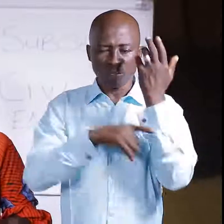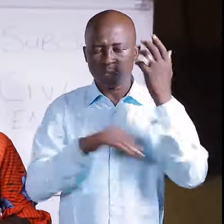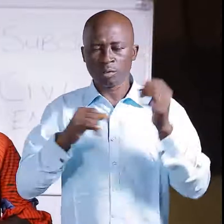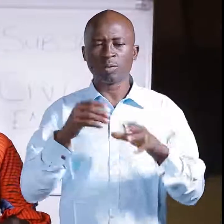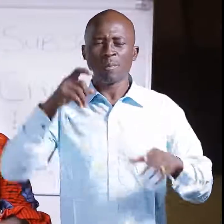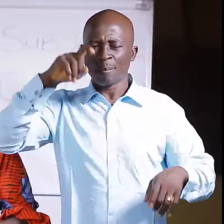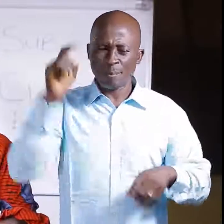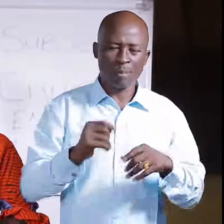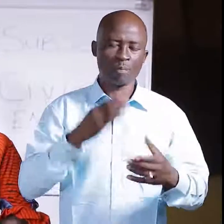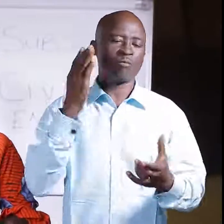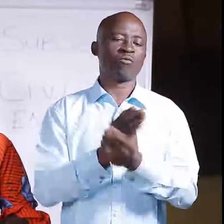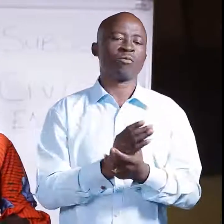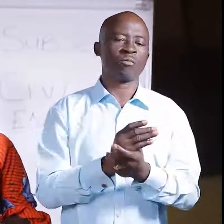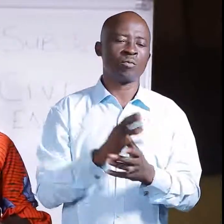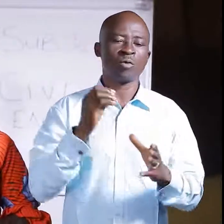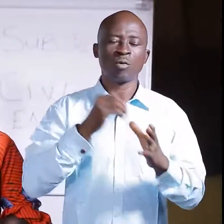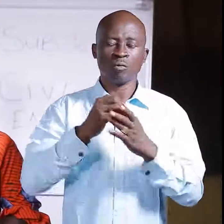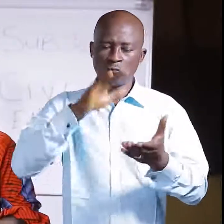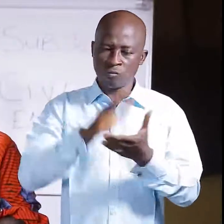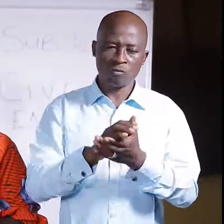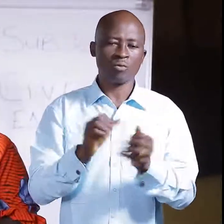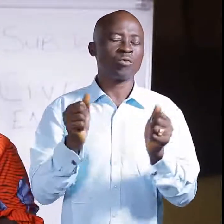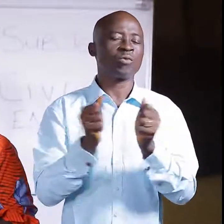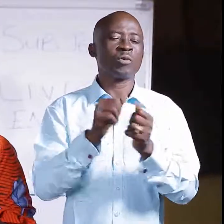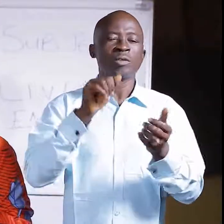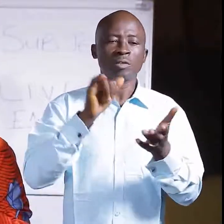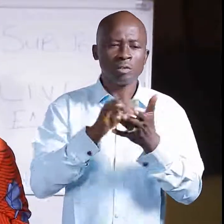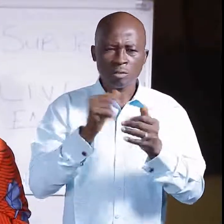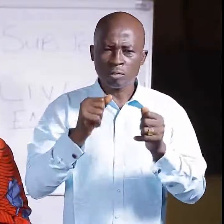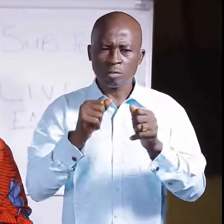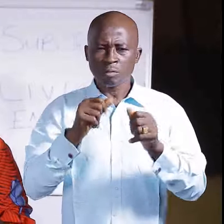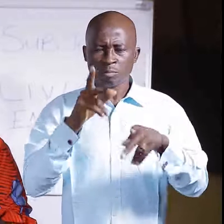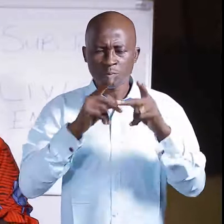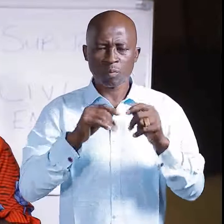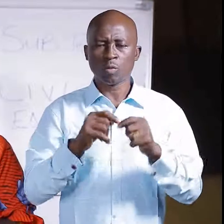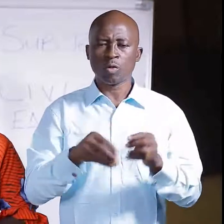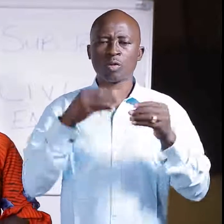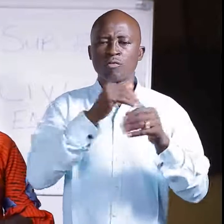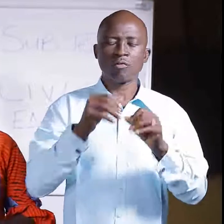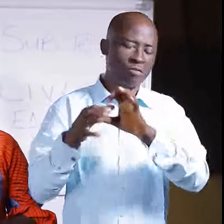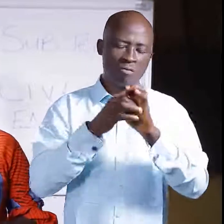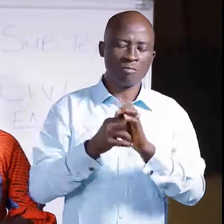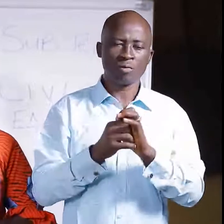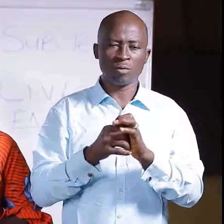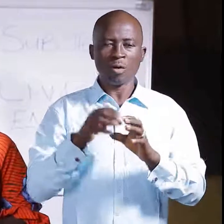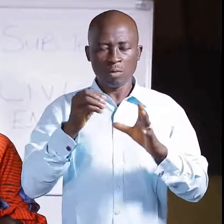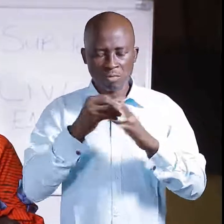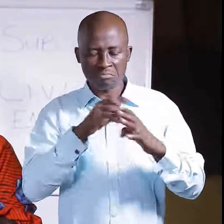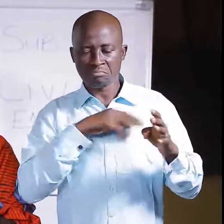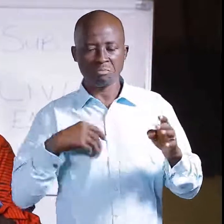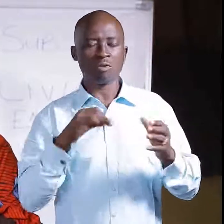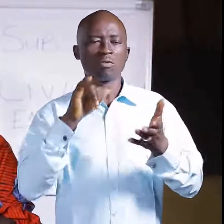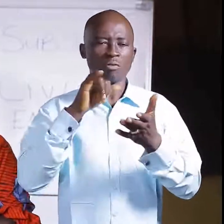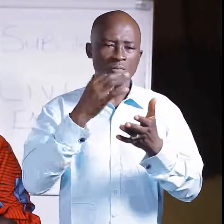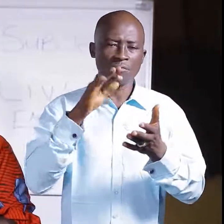bring to the barest minimum. And with that, the citizen will give in their cooperation, or the members of that